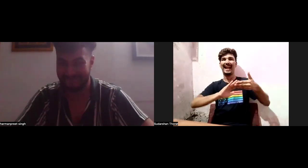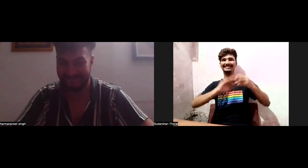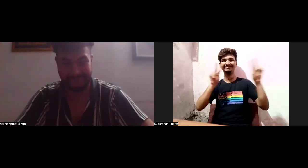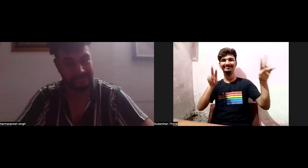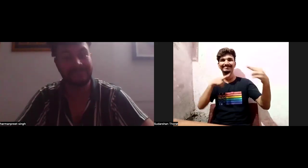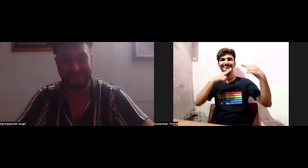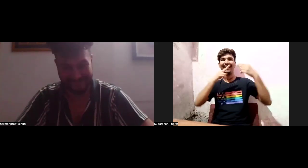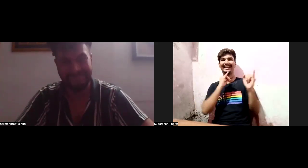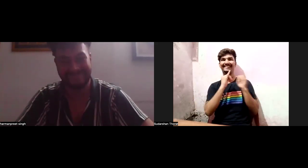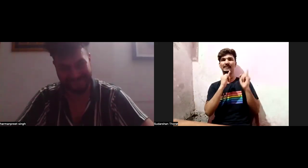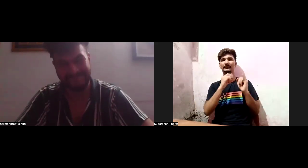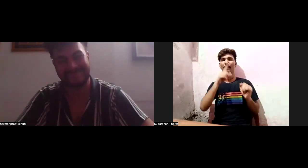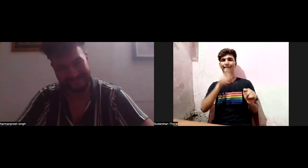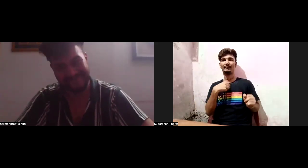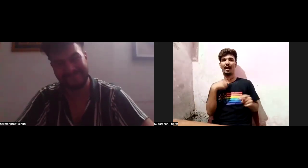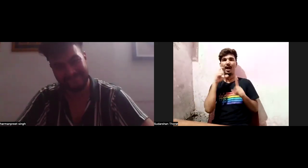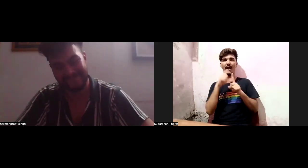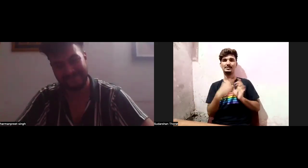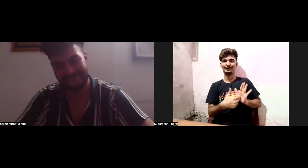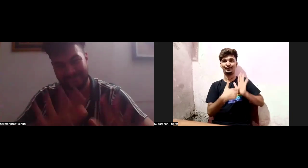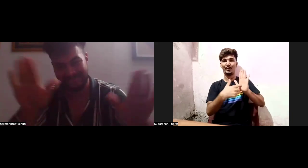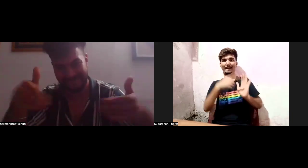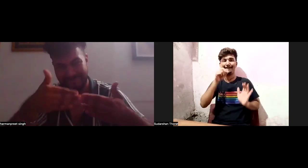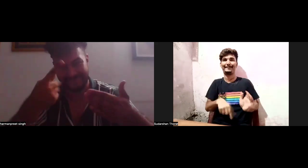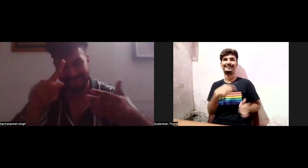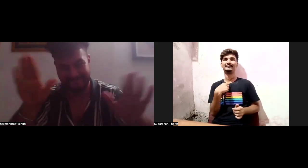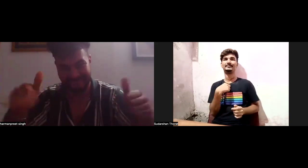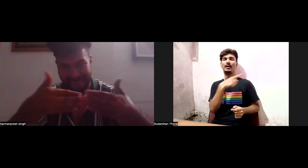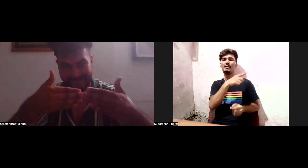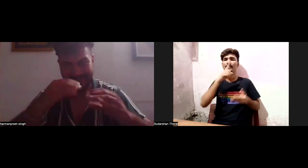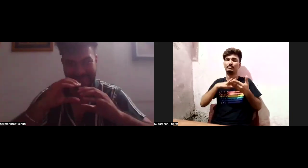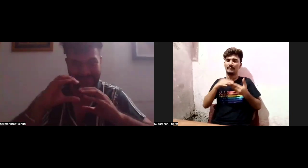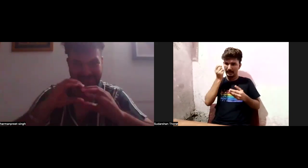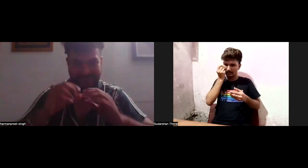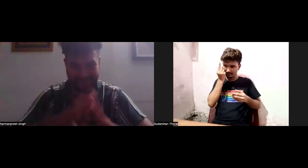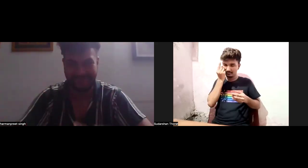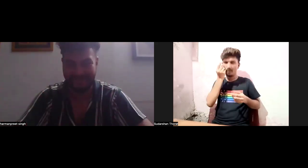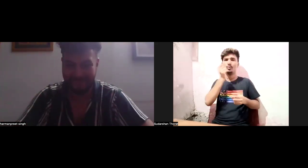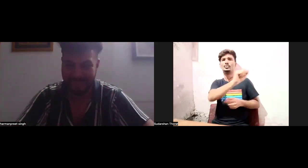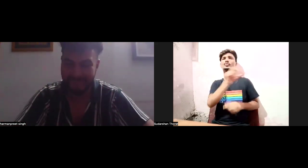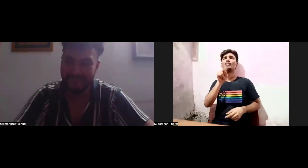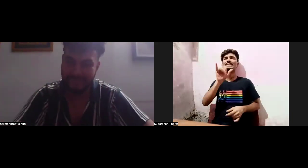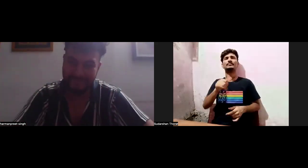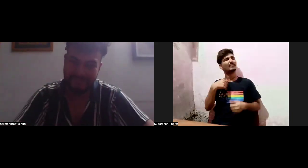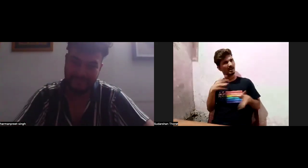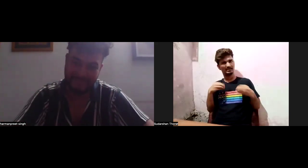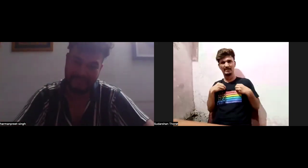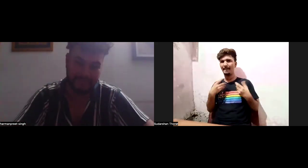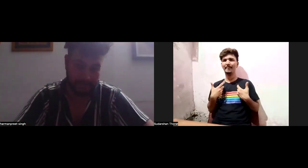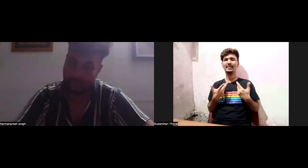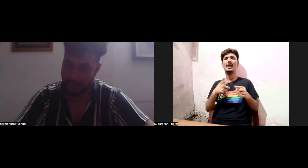am, you know, uh, going ahead with the arranged marriage, I should tell my wife also,